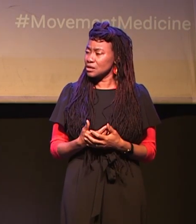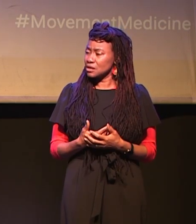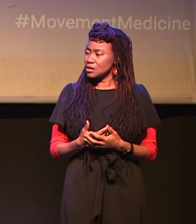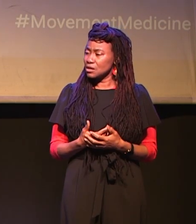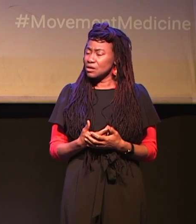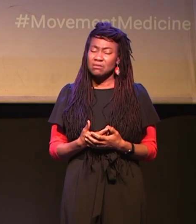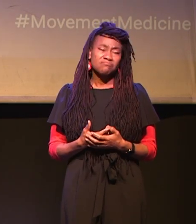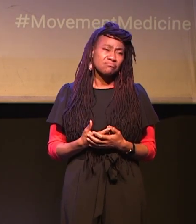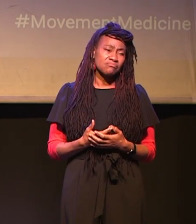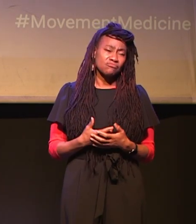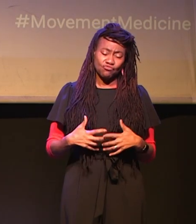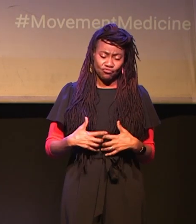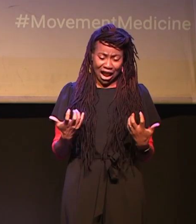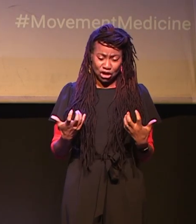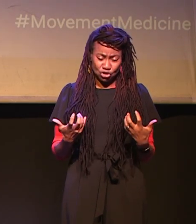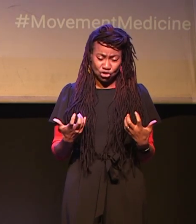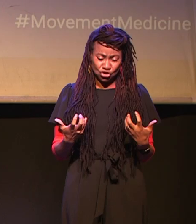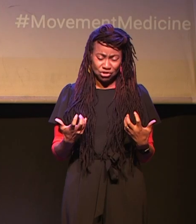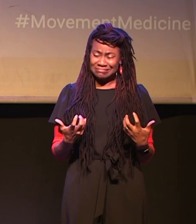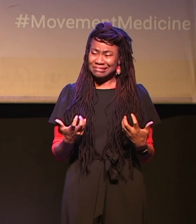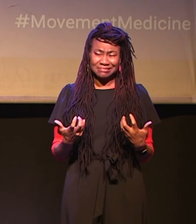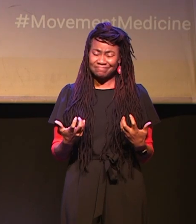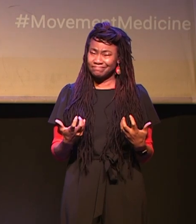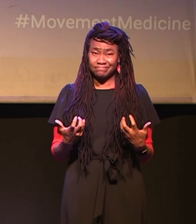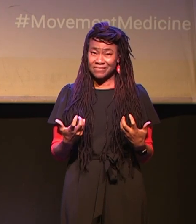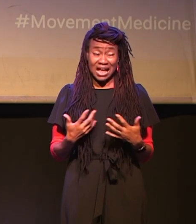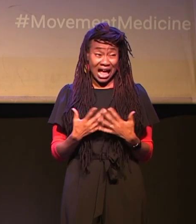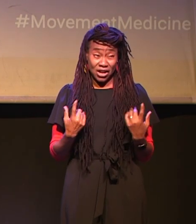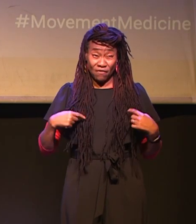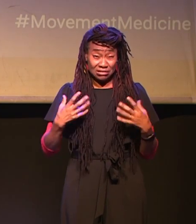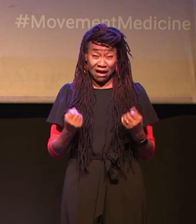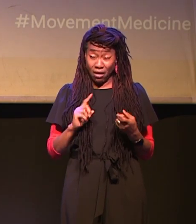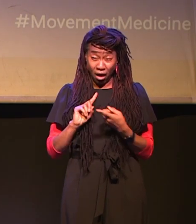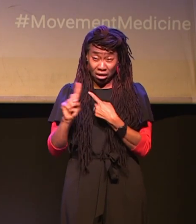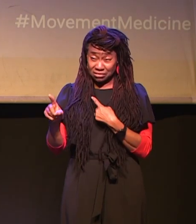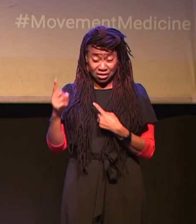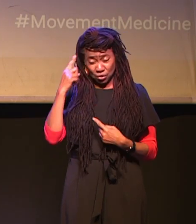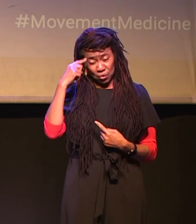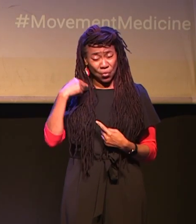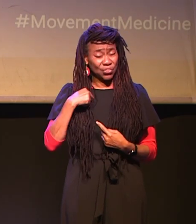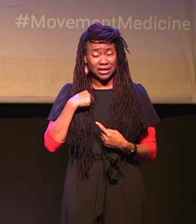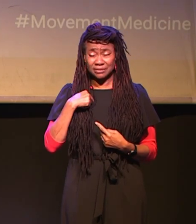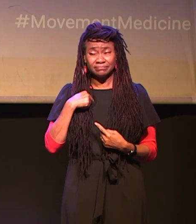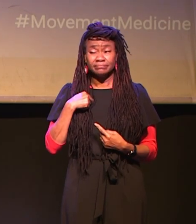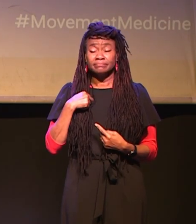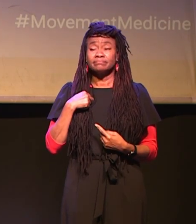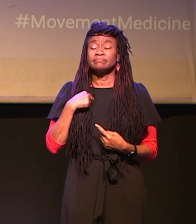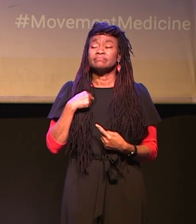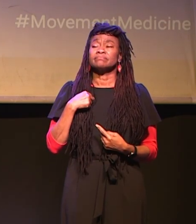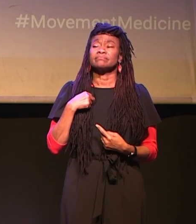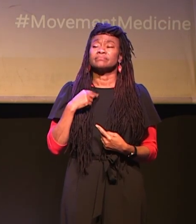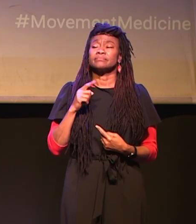I don't think there's an answer that any of us have. I don't think. But one thing that I